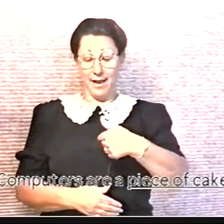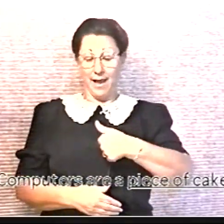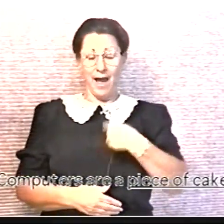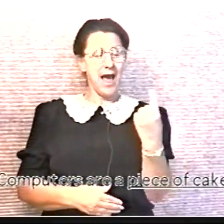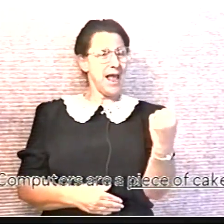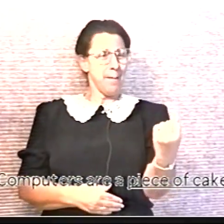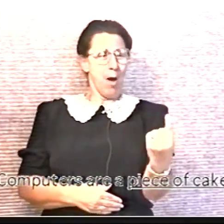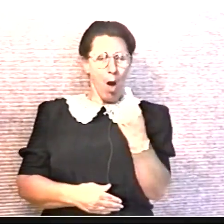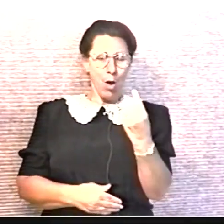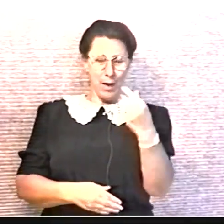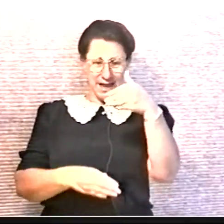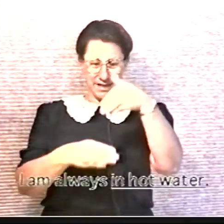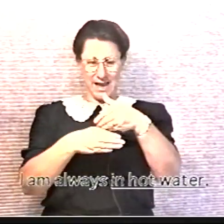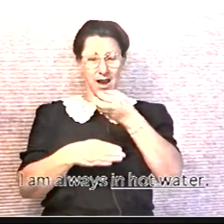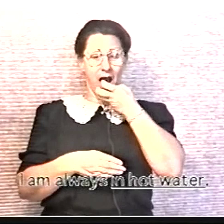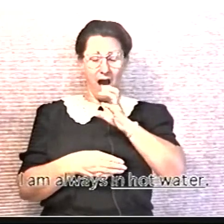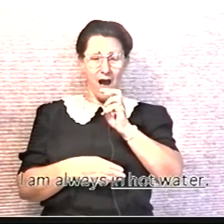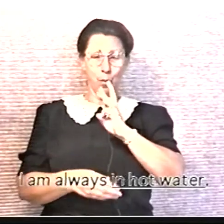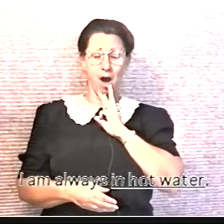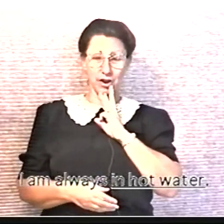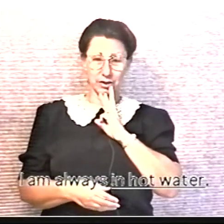I am always in hot water.